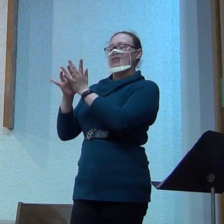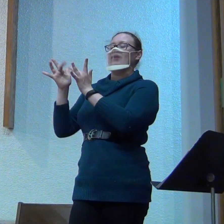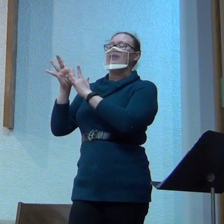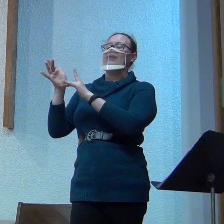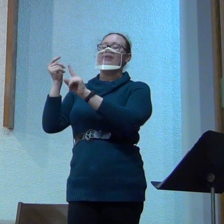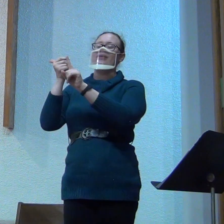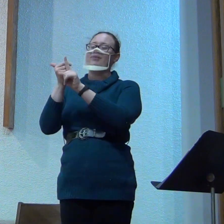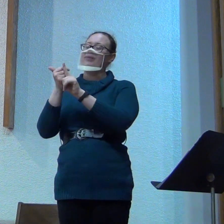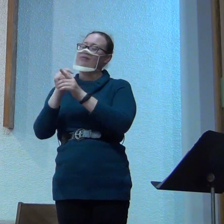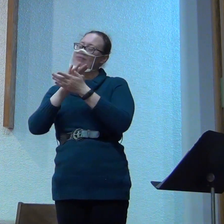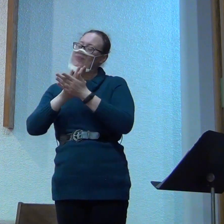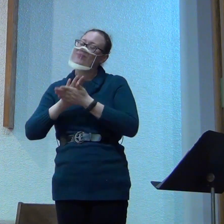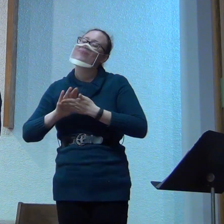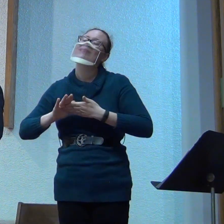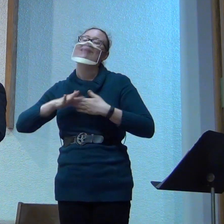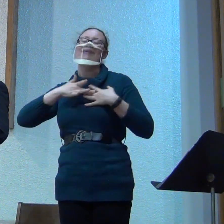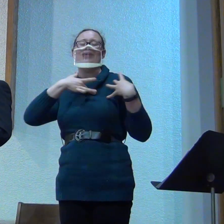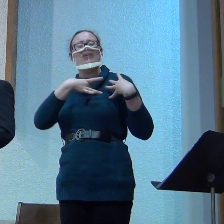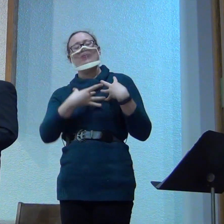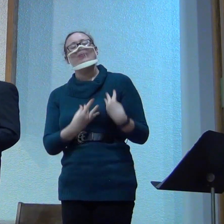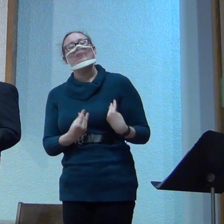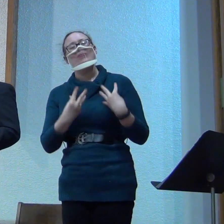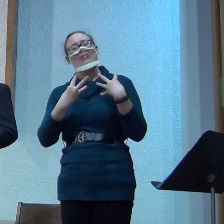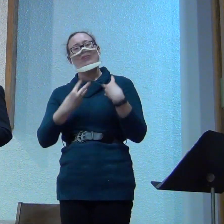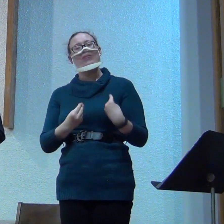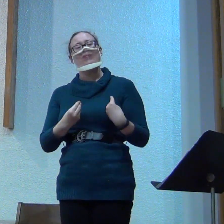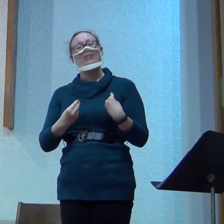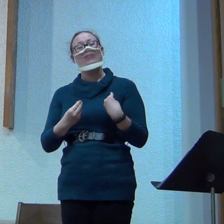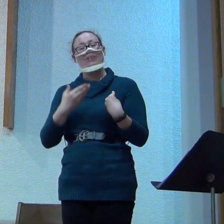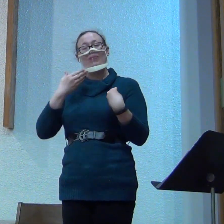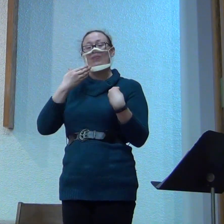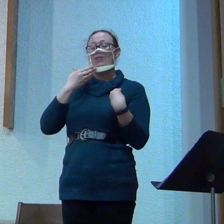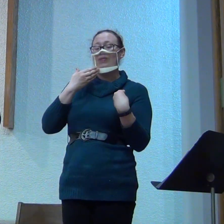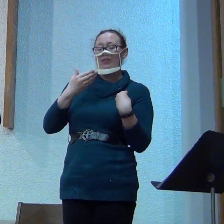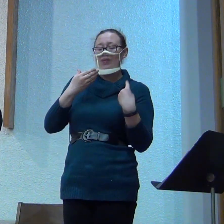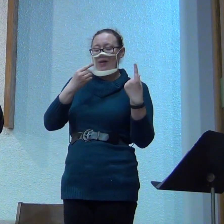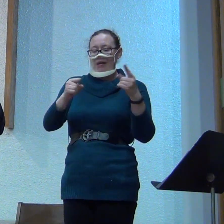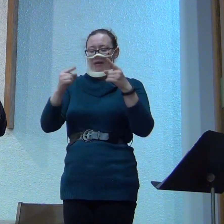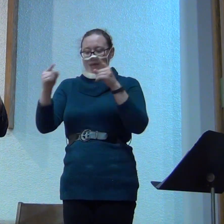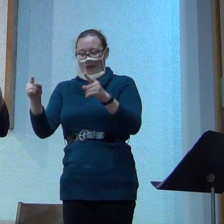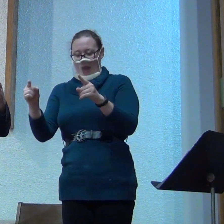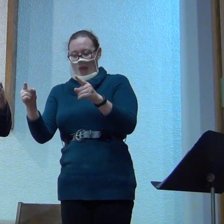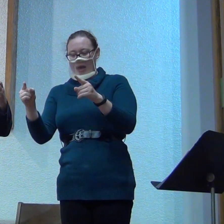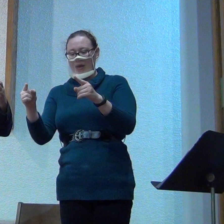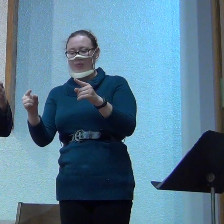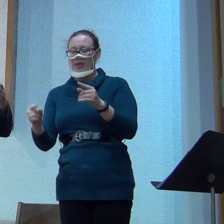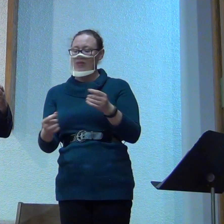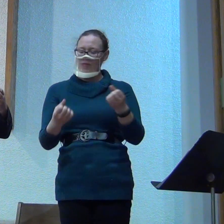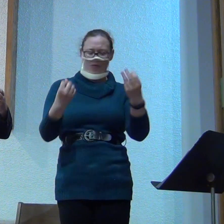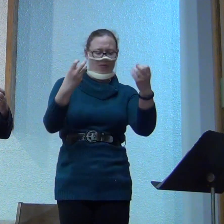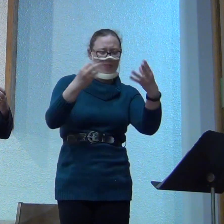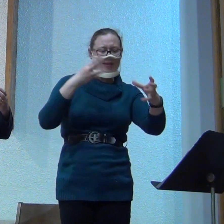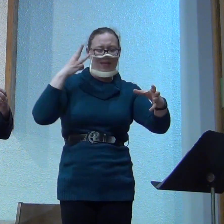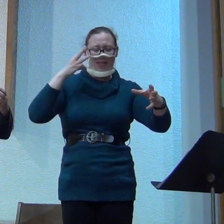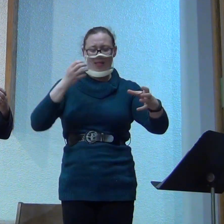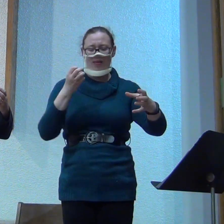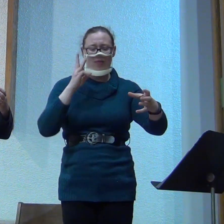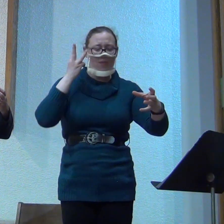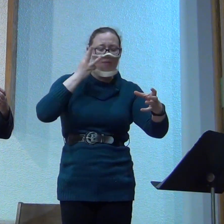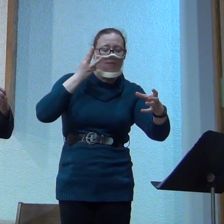grace and in generosity, performs a miracle of quantity and